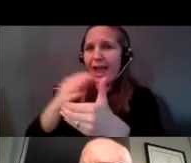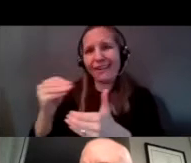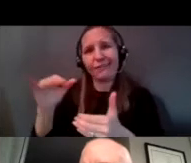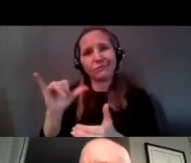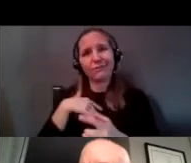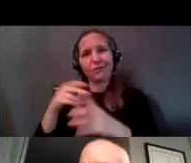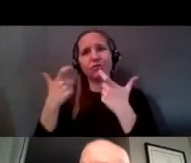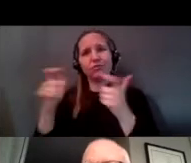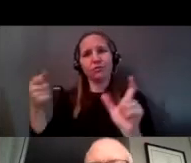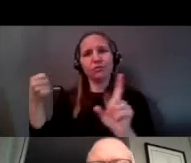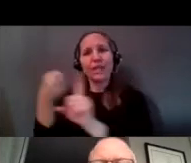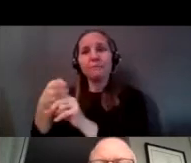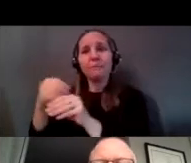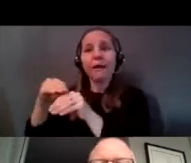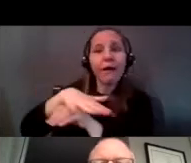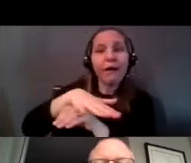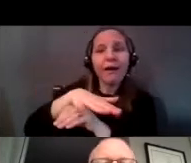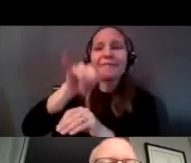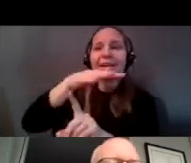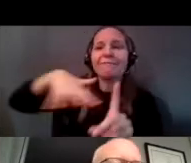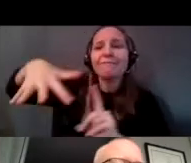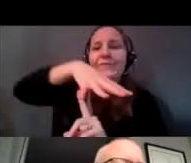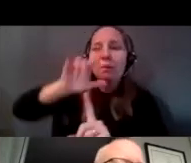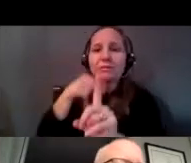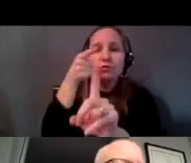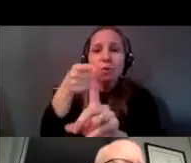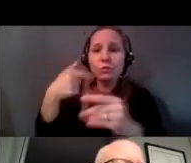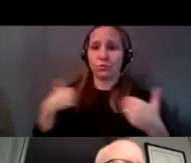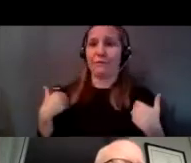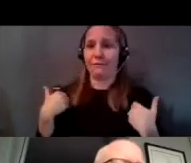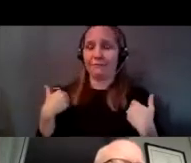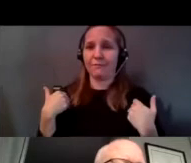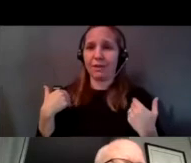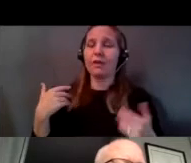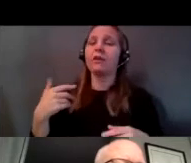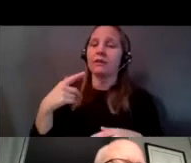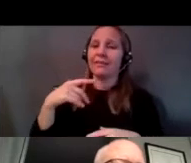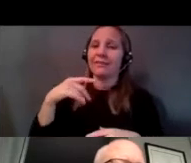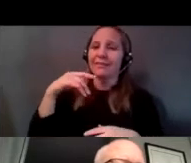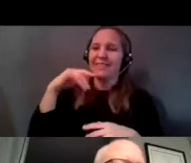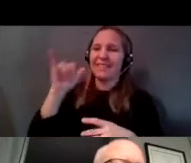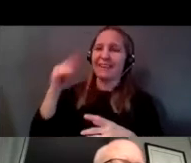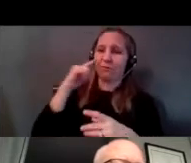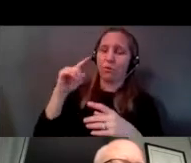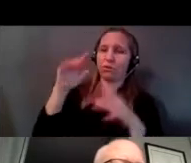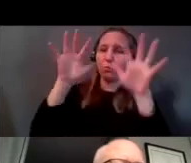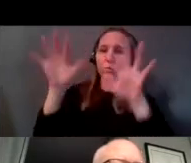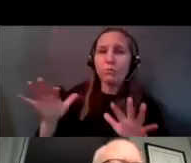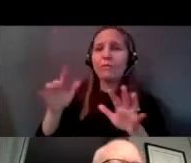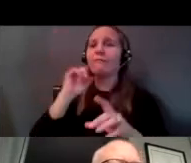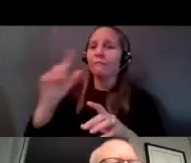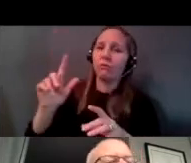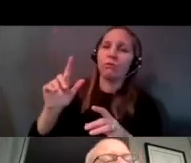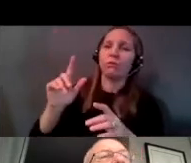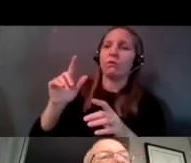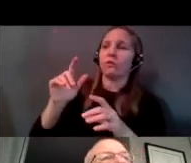on the environmental goals that the city has, the climate impact, and our ability to